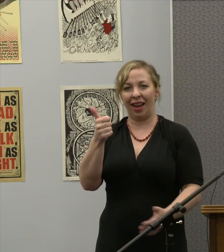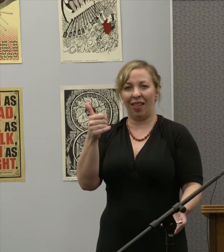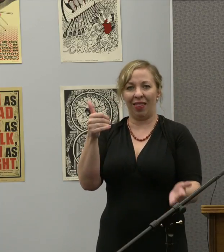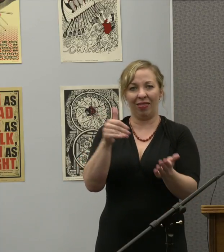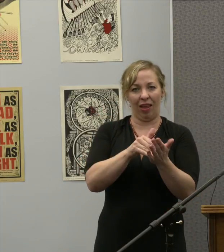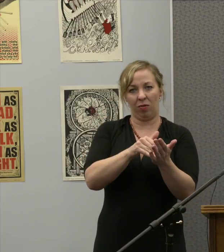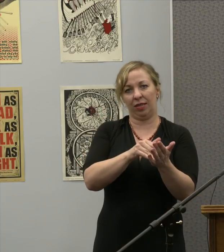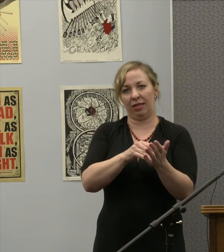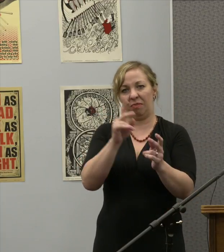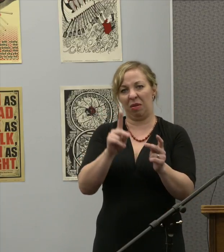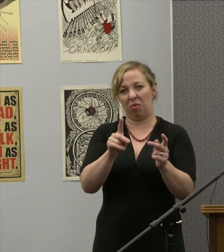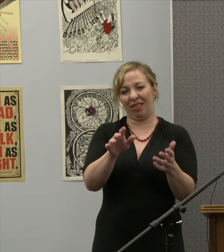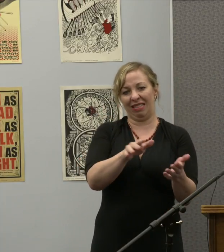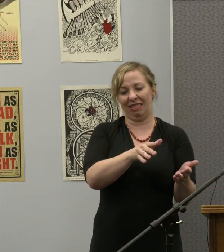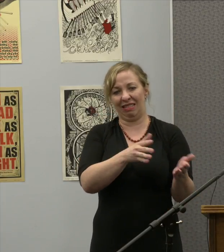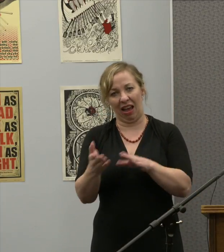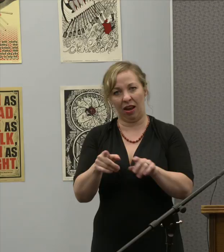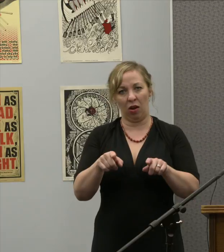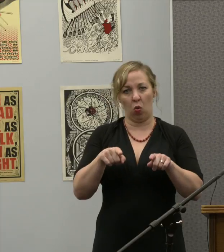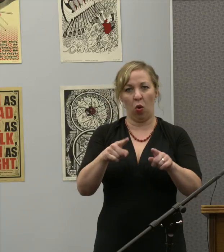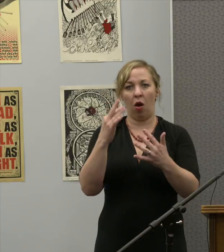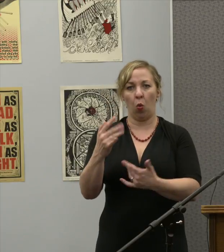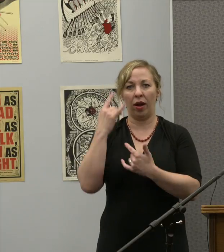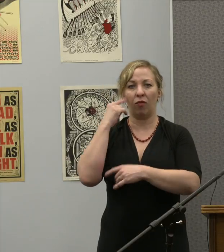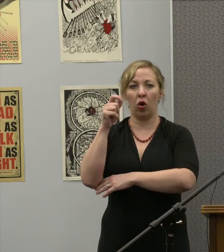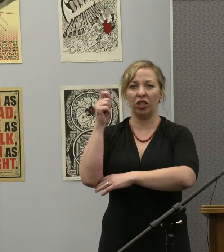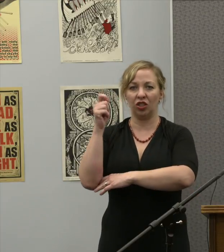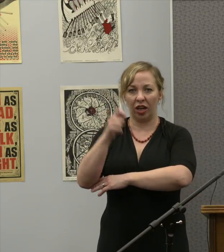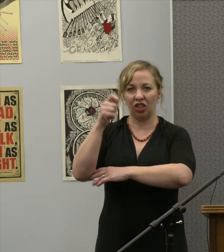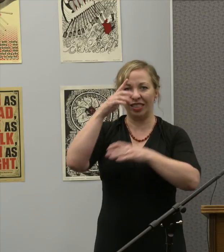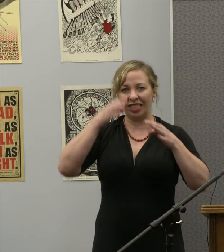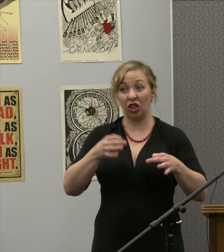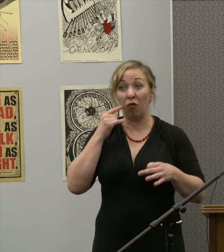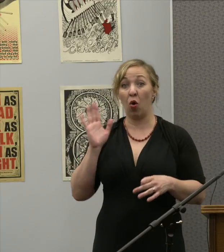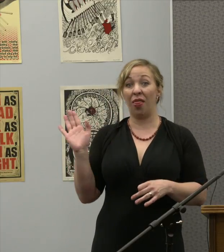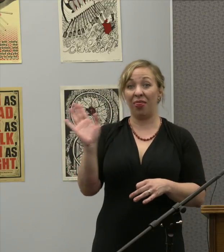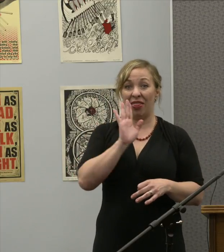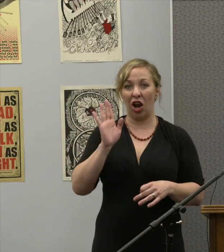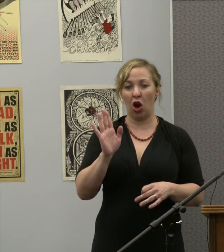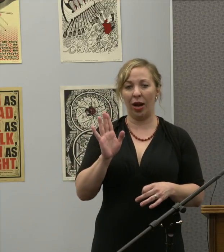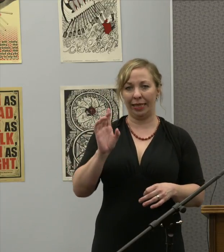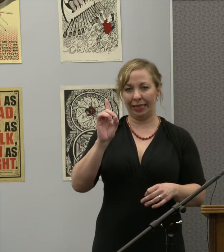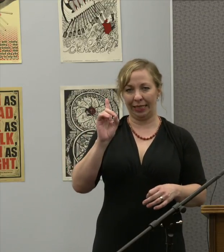10,002 people died while waiting for a judge's decision about their disability benefits application in